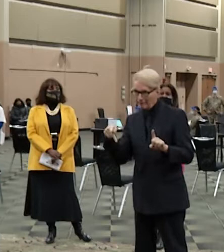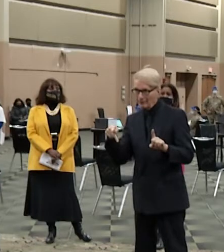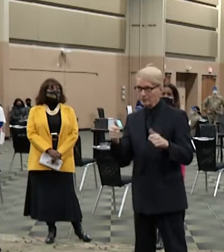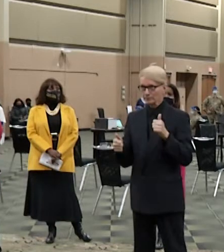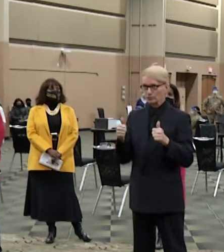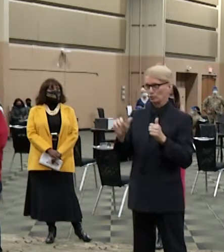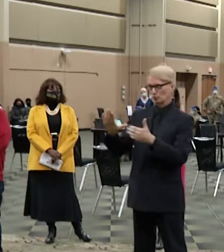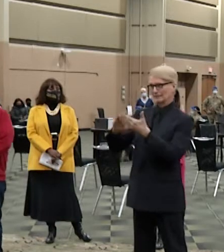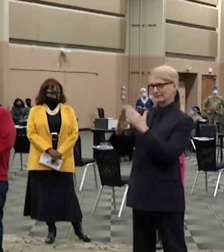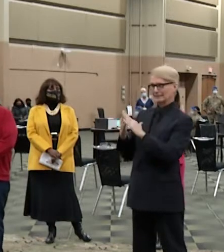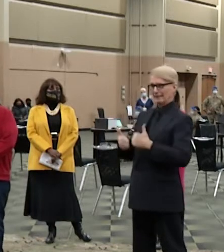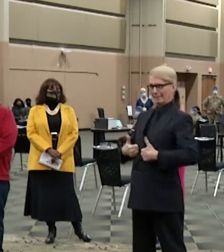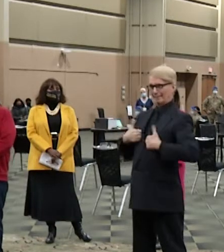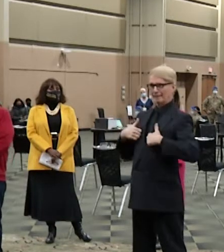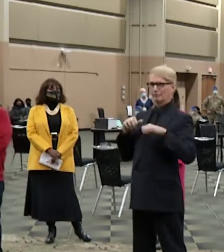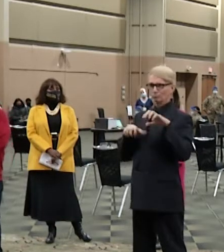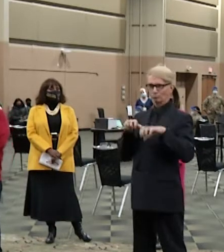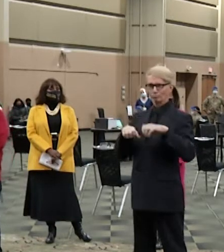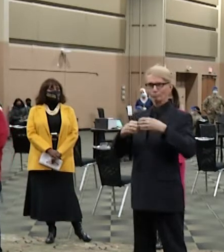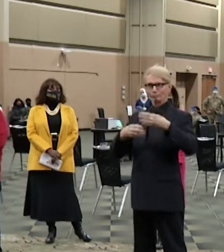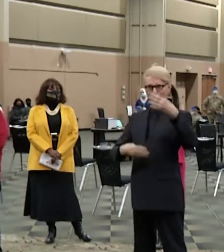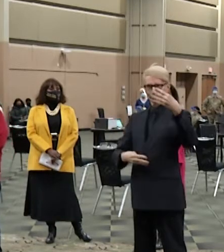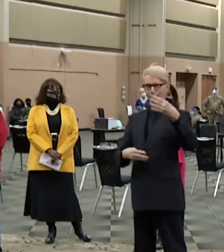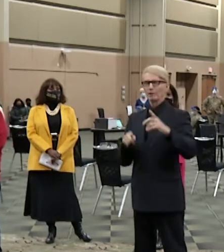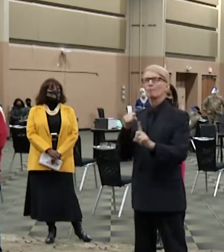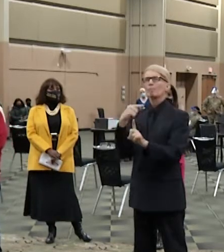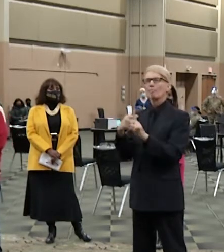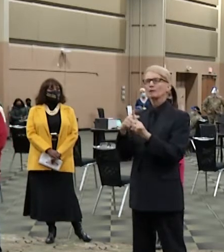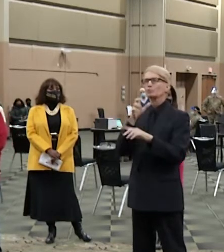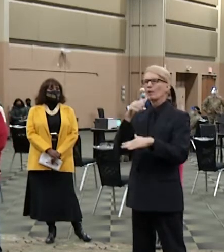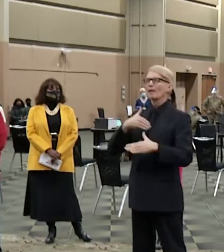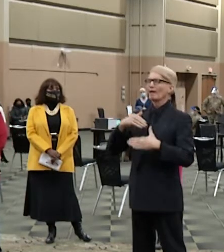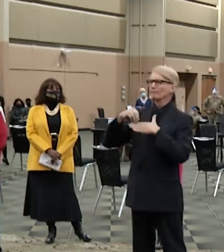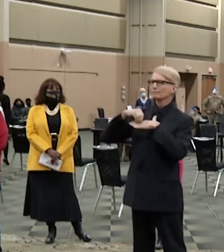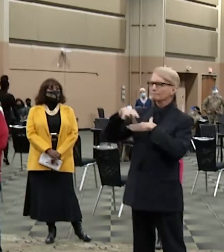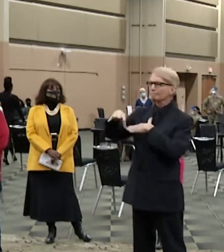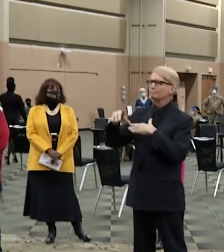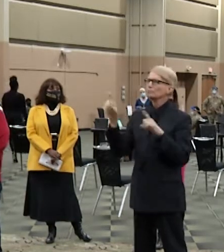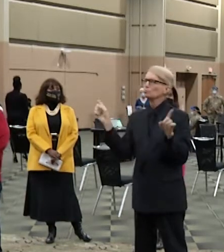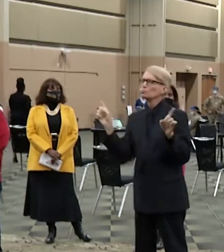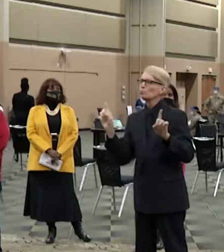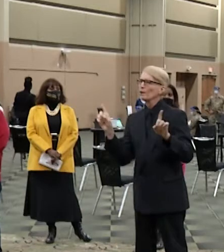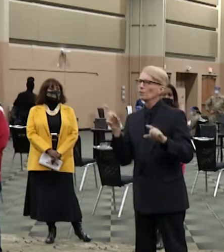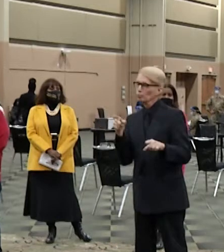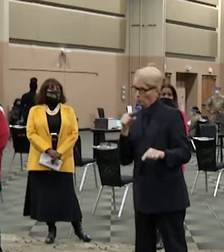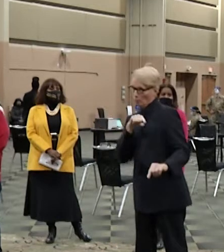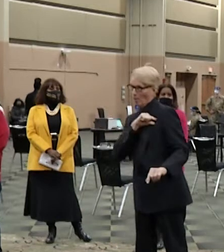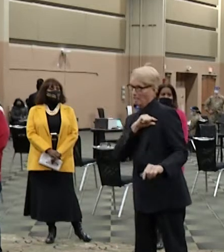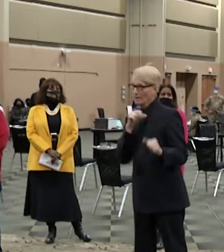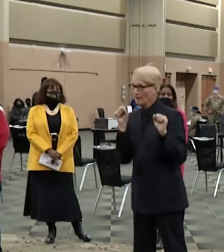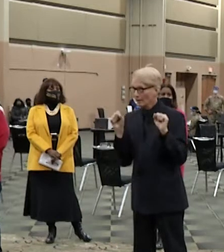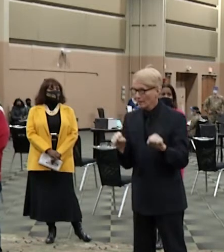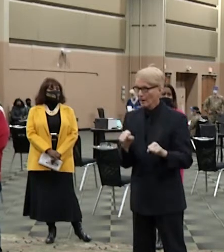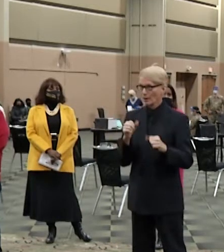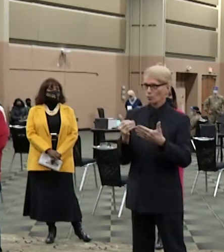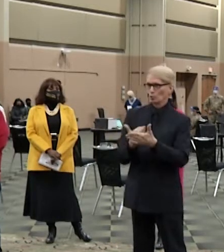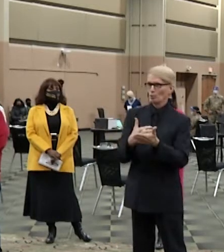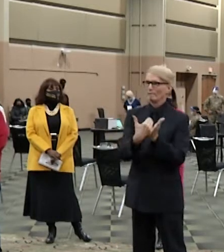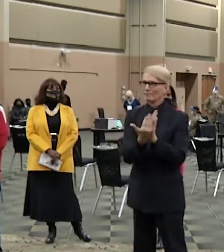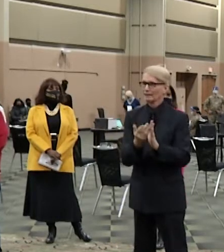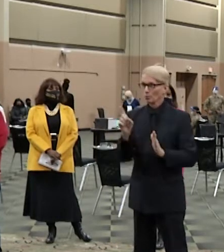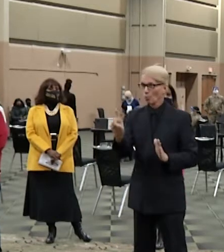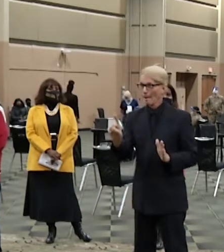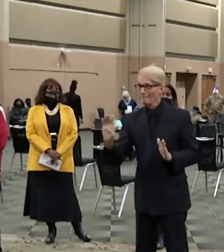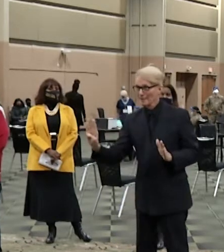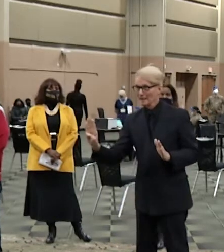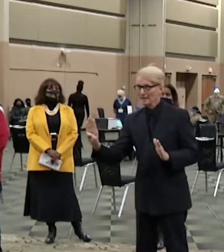city. You'll also find a guide to who qualifies for vaccines in this new Phase 1B.